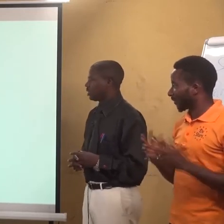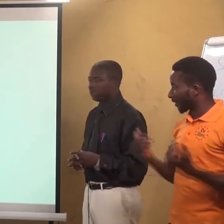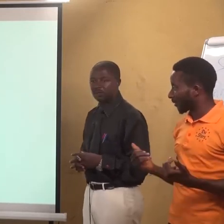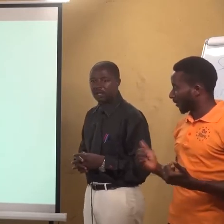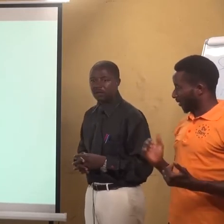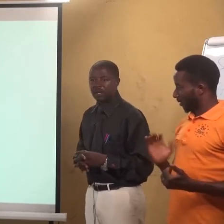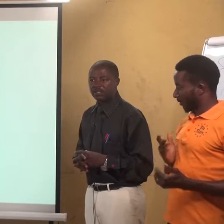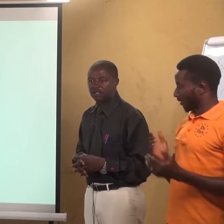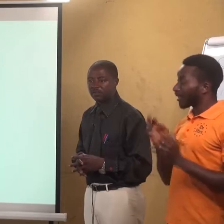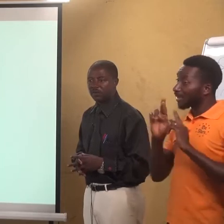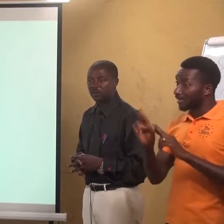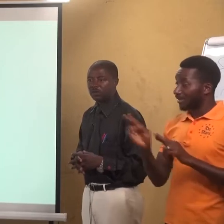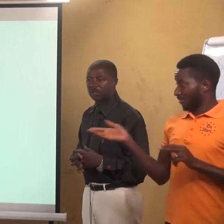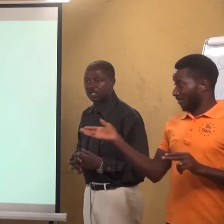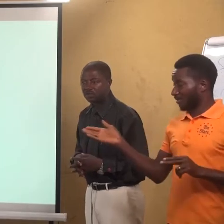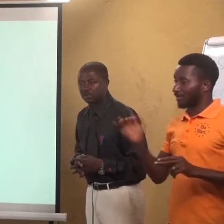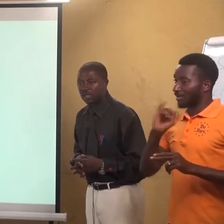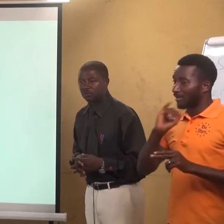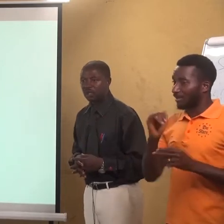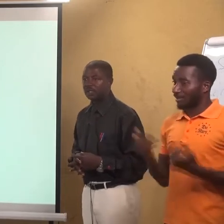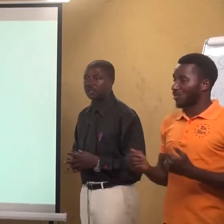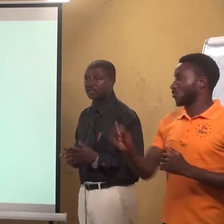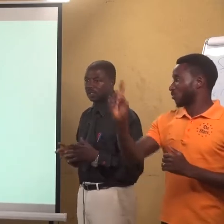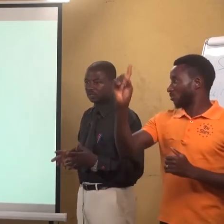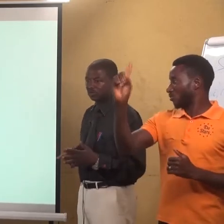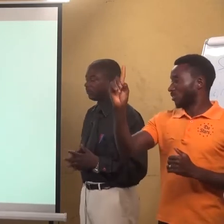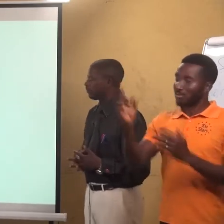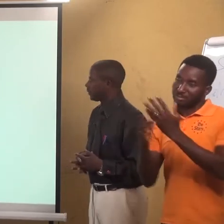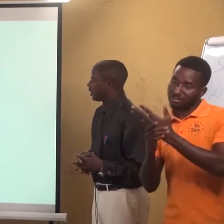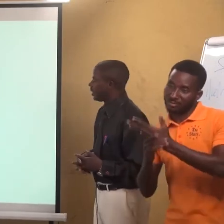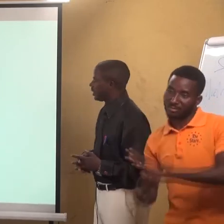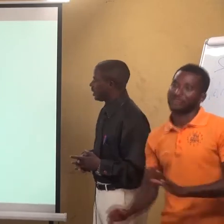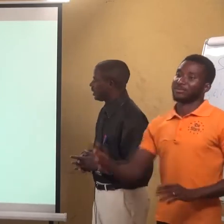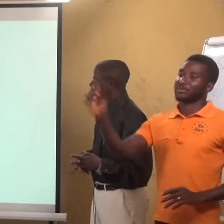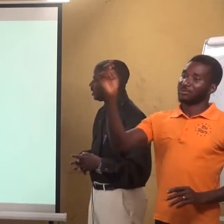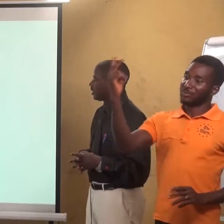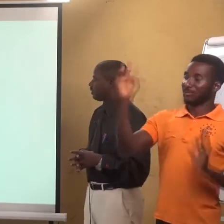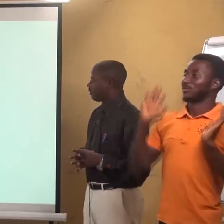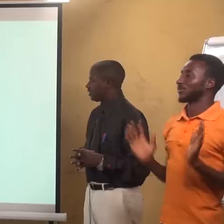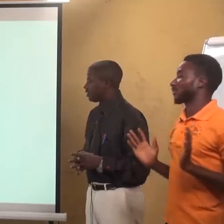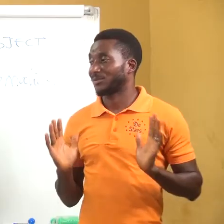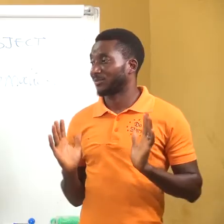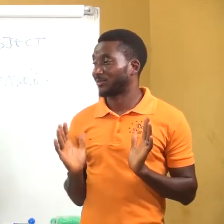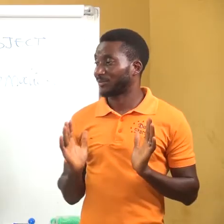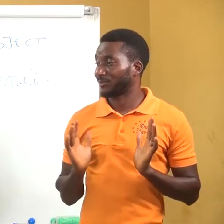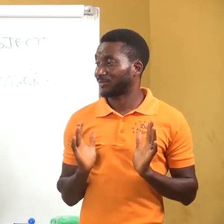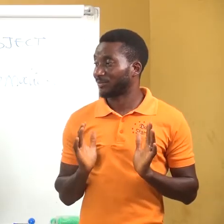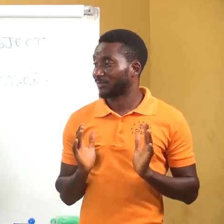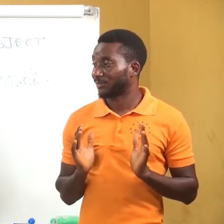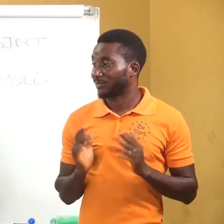32 divided by 64, because 32 times 1 is 32, and then over